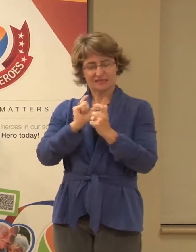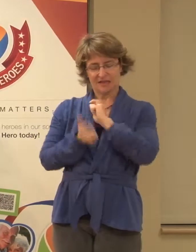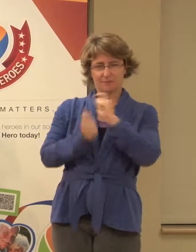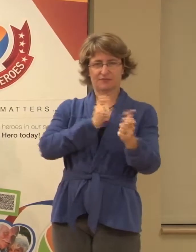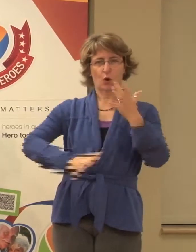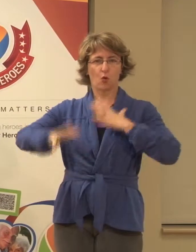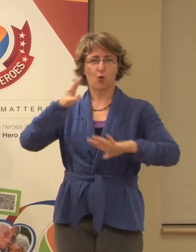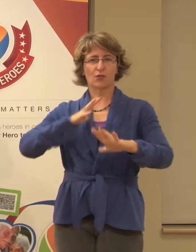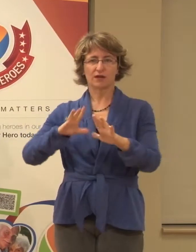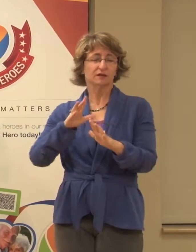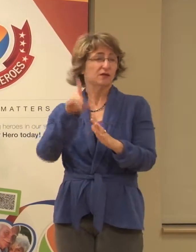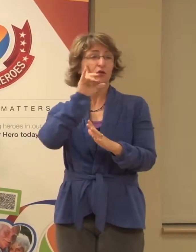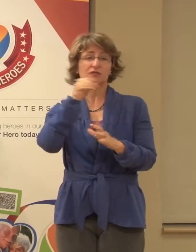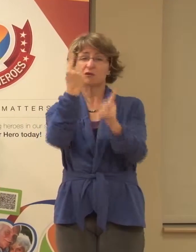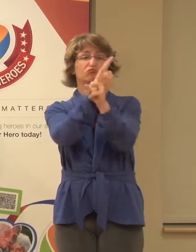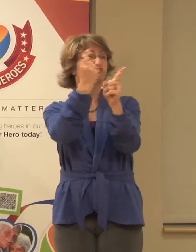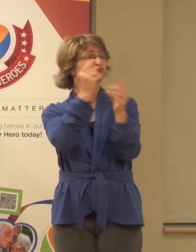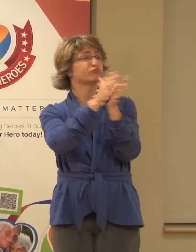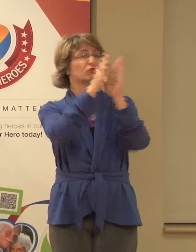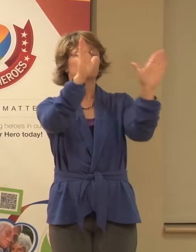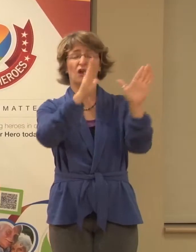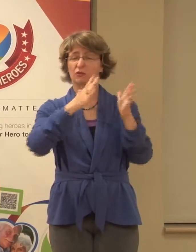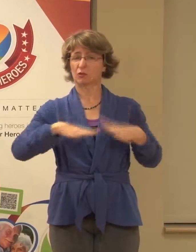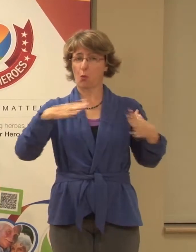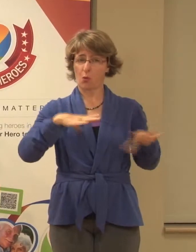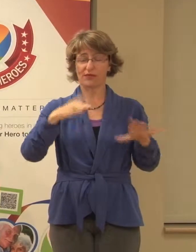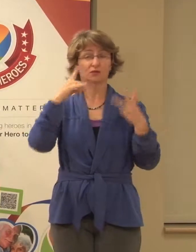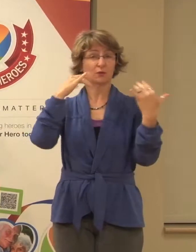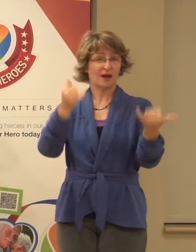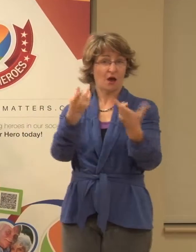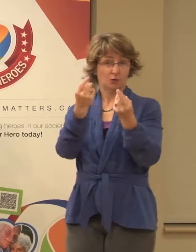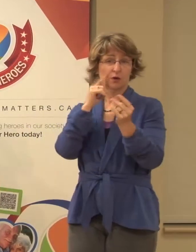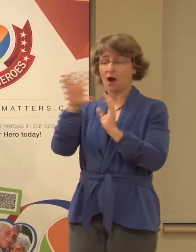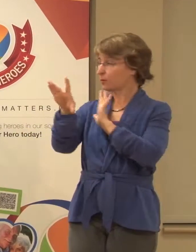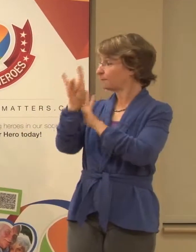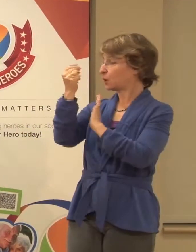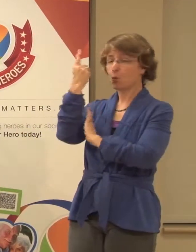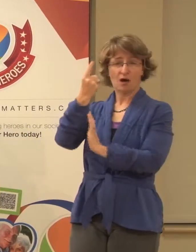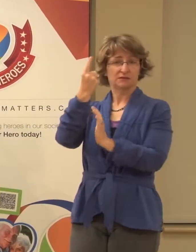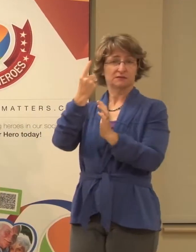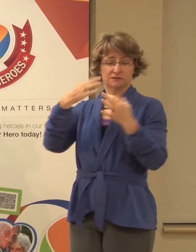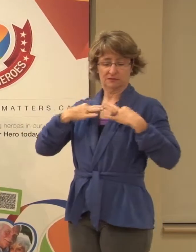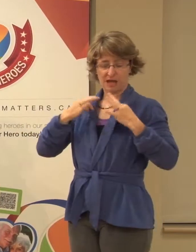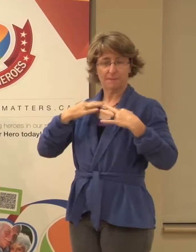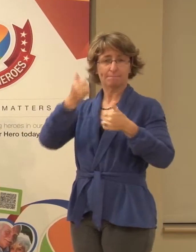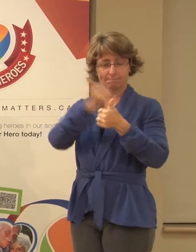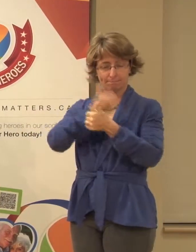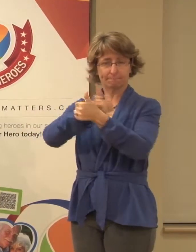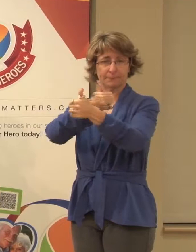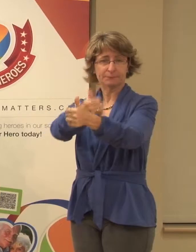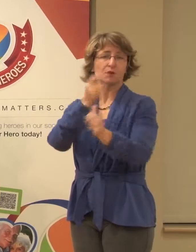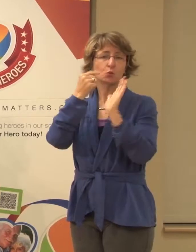it would be to the general public. So now what I'm gonna do is I'm gonna take one item at a time, and I'm going to show